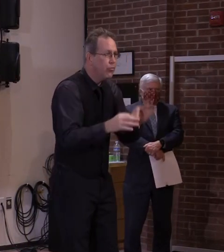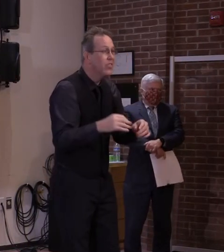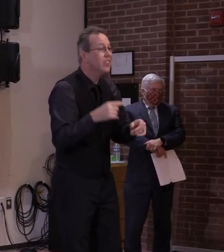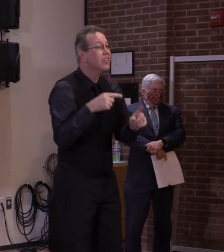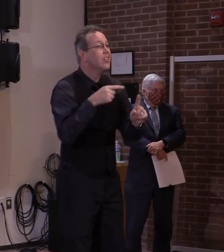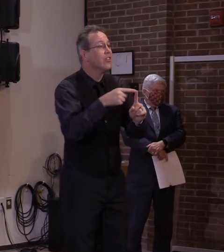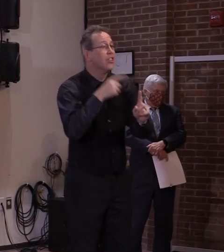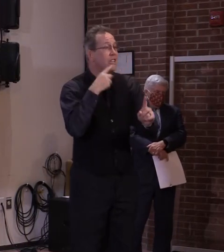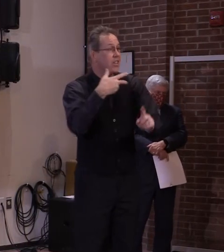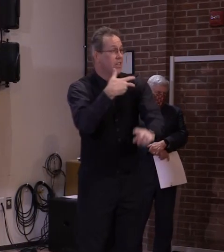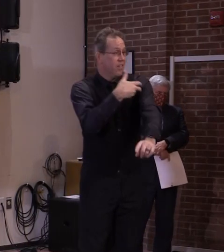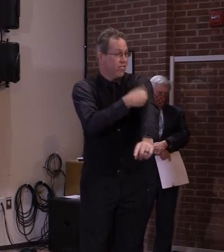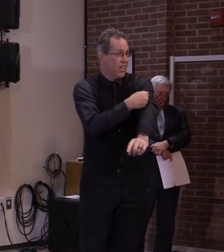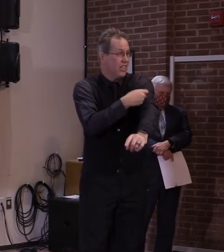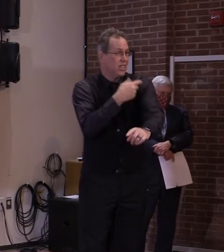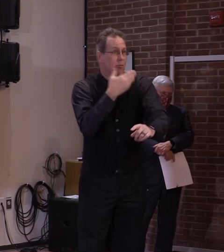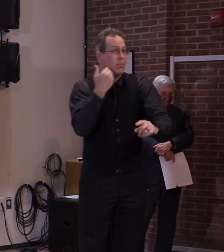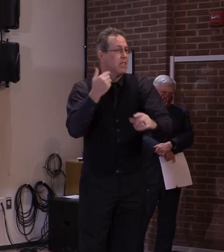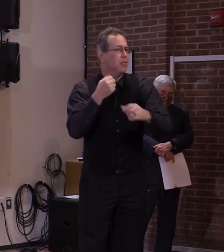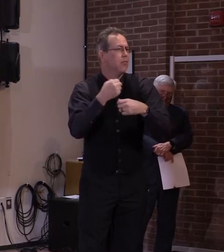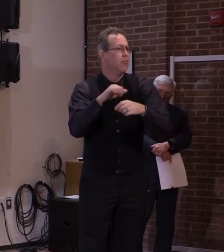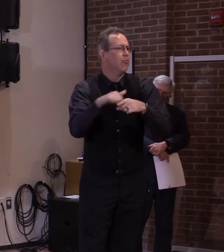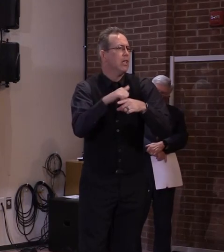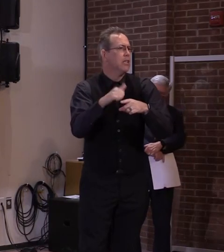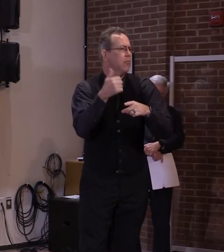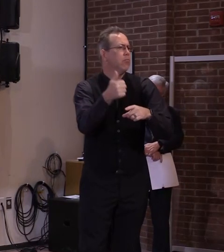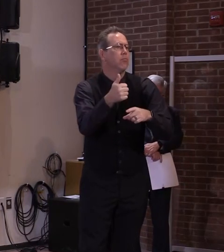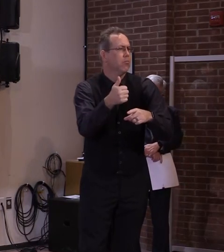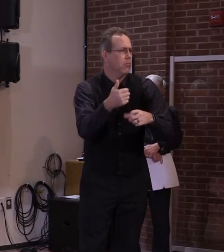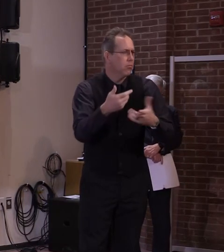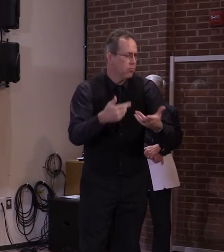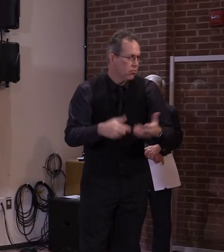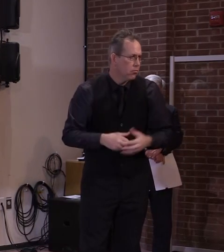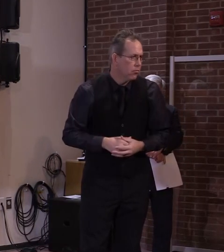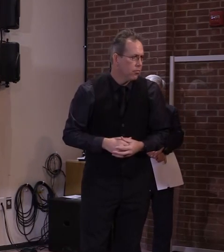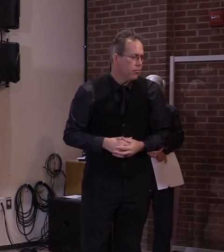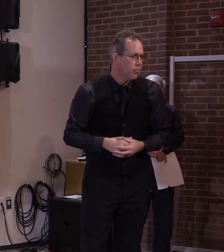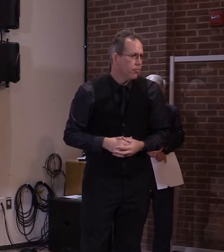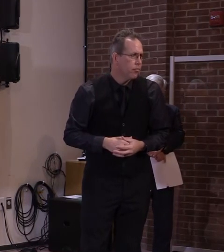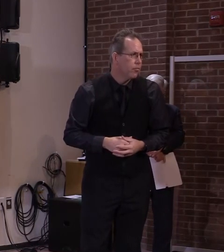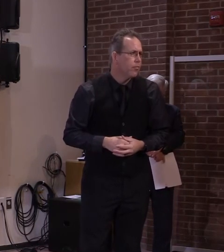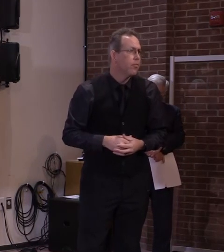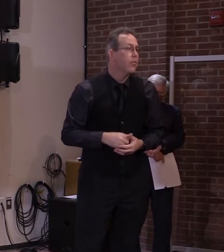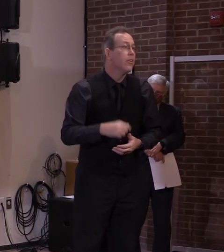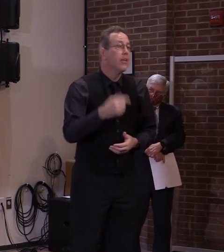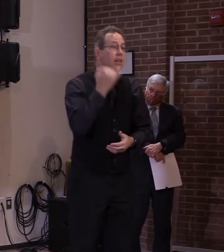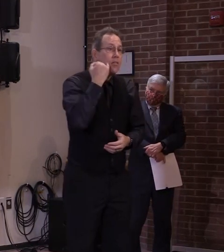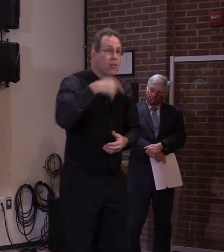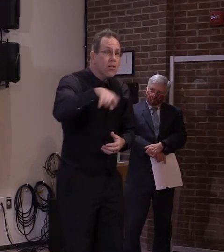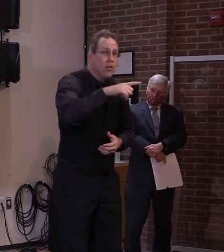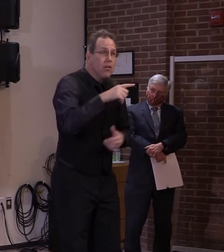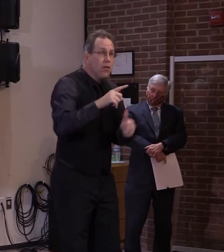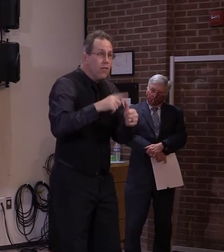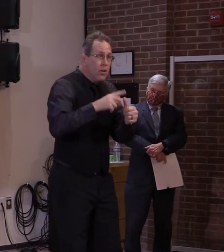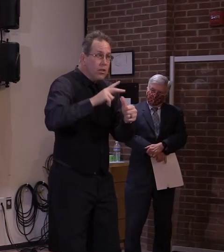hospitalizations. Encouraging the vaccinated to get their booster shot 6 months after their initial vaccine is also